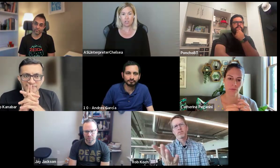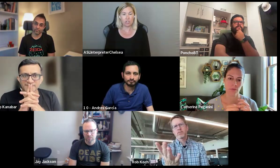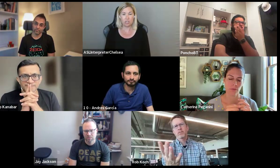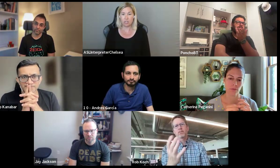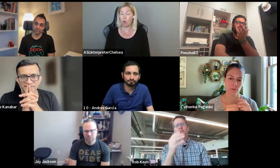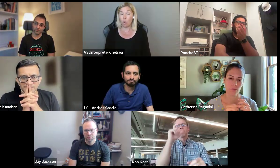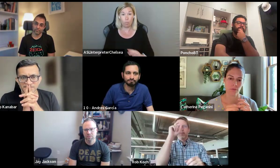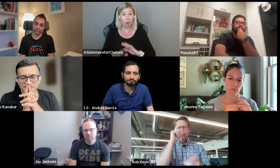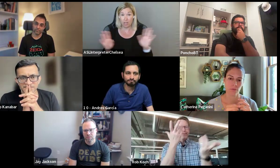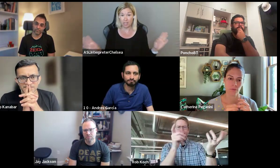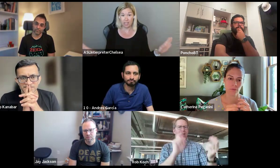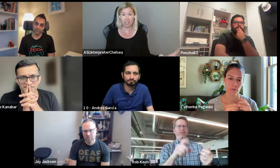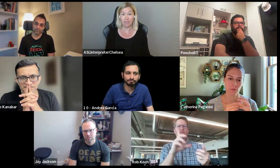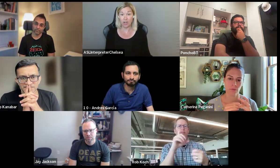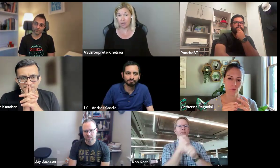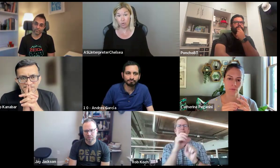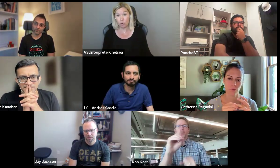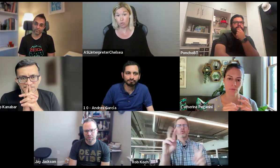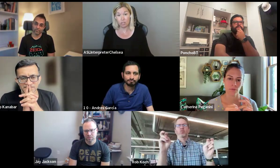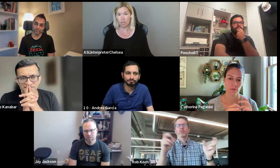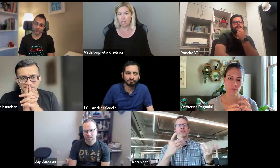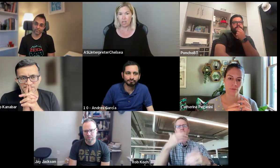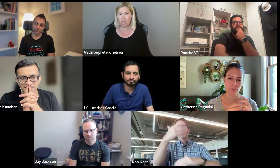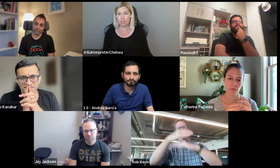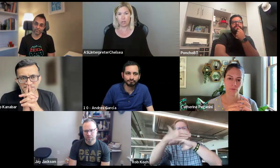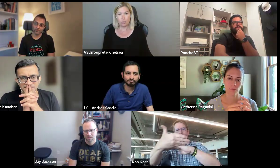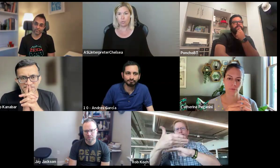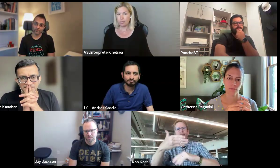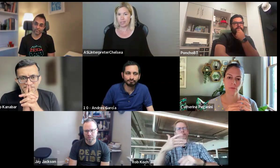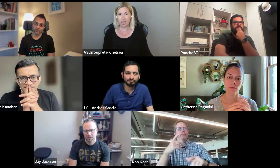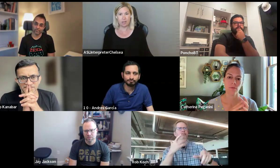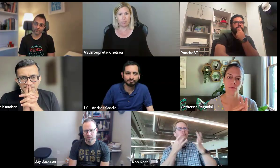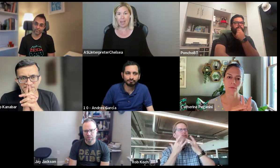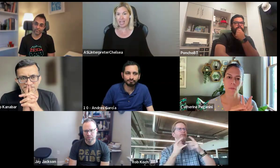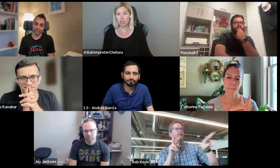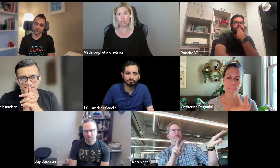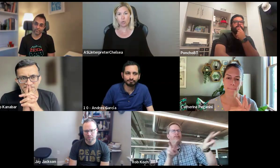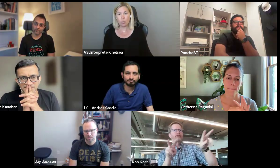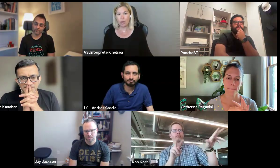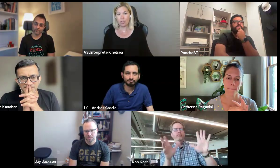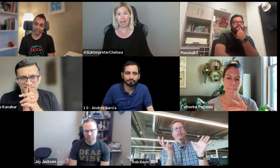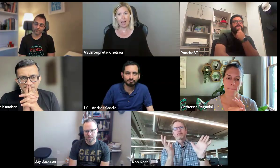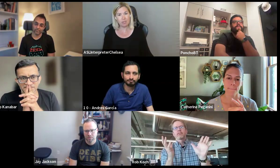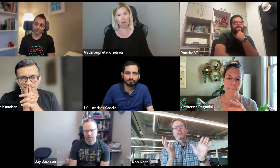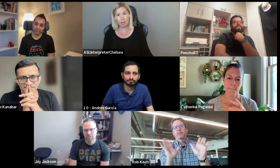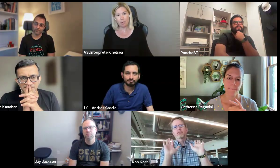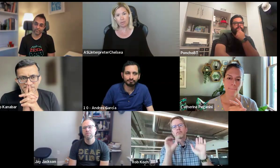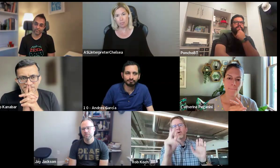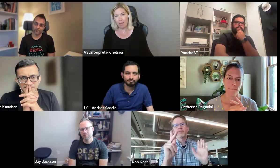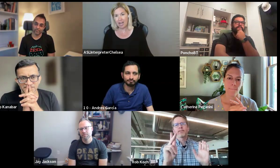It's just the whole process is very difficult. So it's like making do with the laptop might